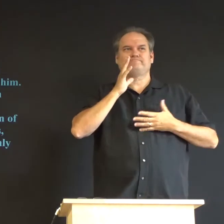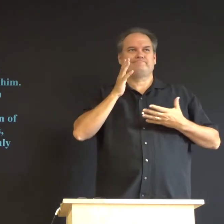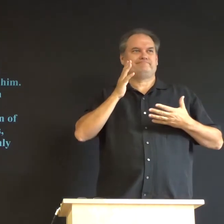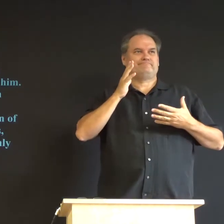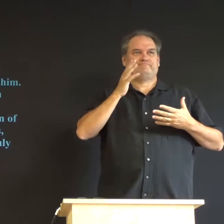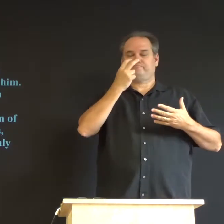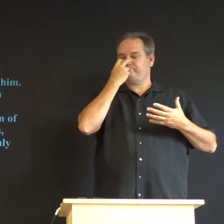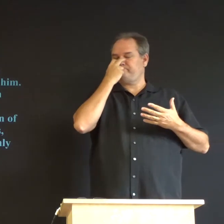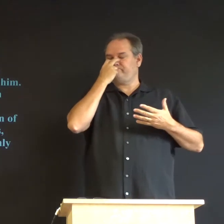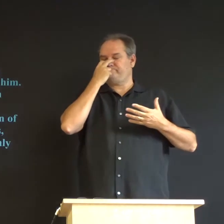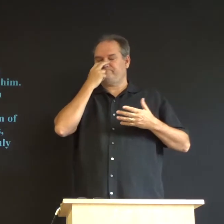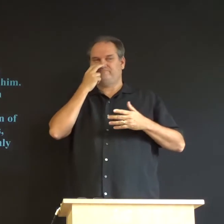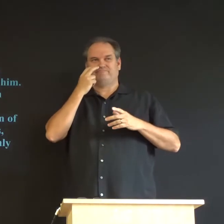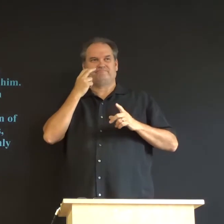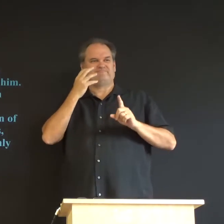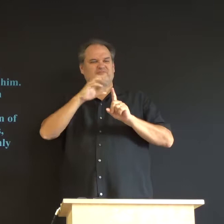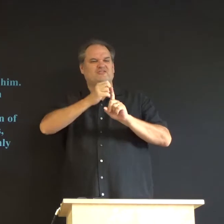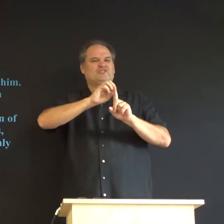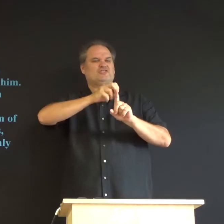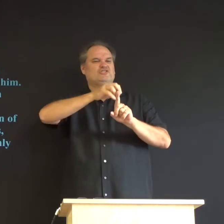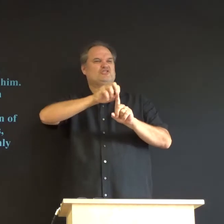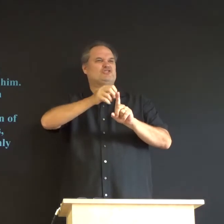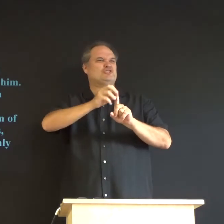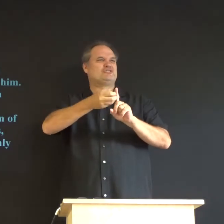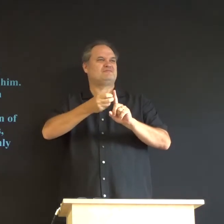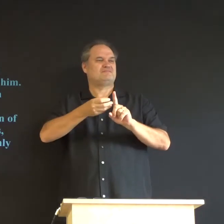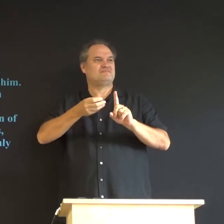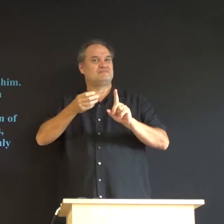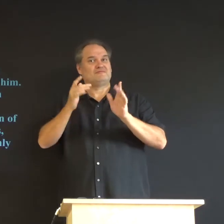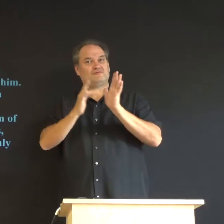Somehow that demon created the person to not be able to speak.